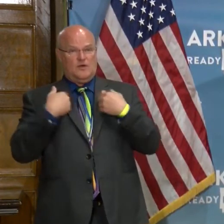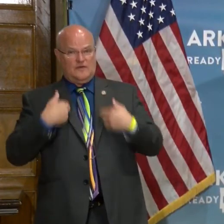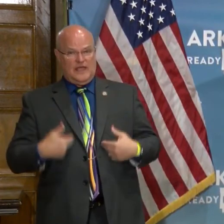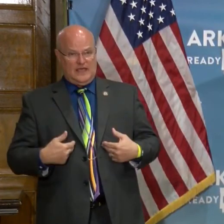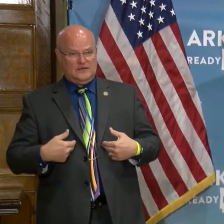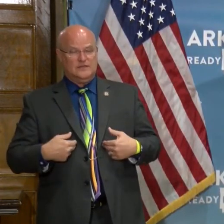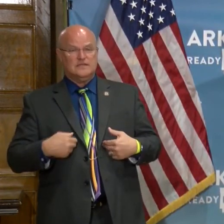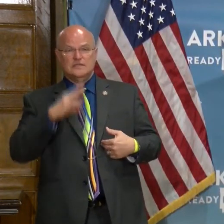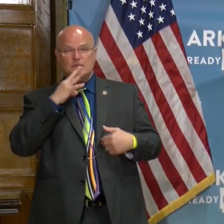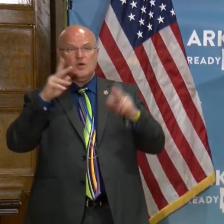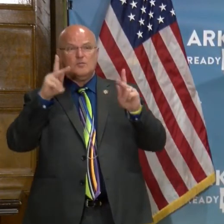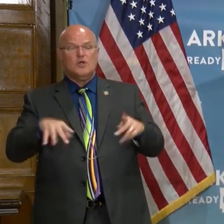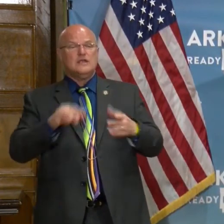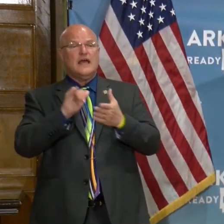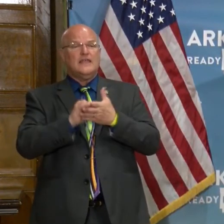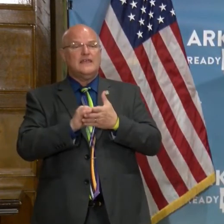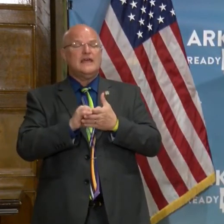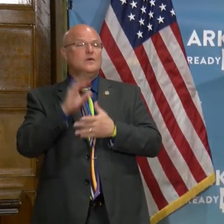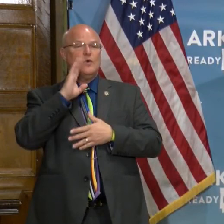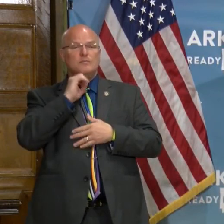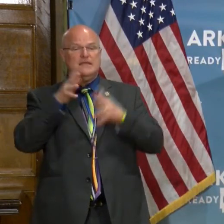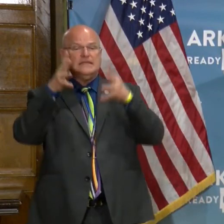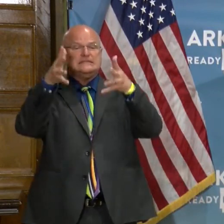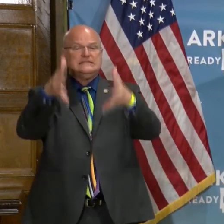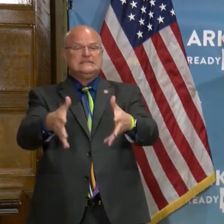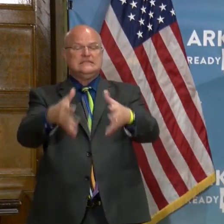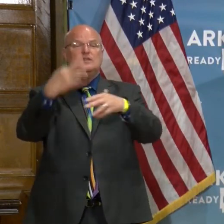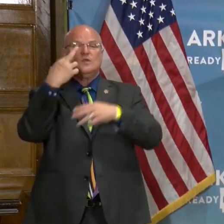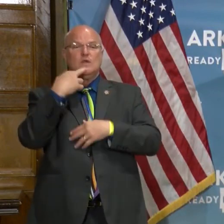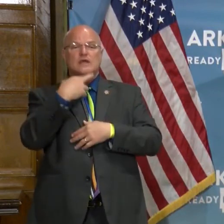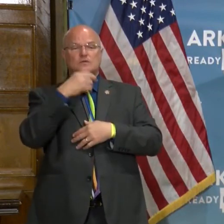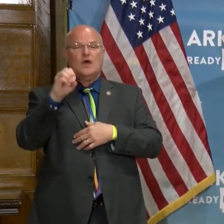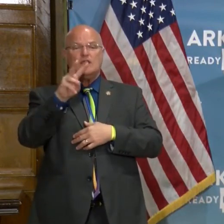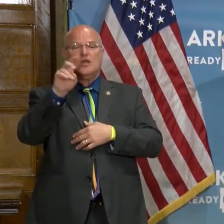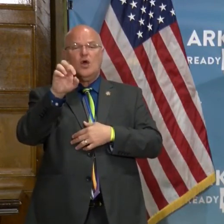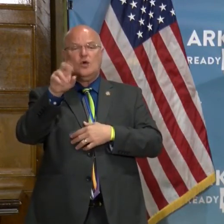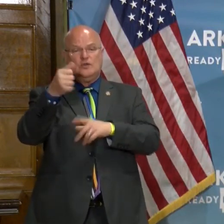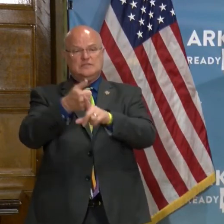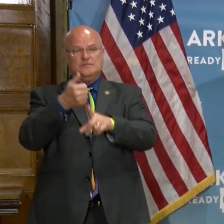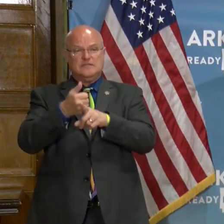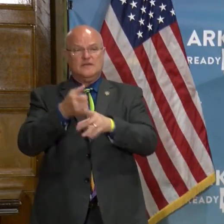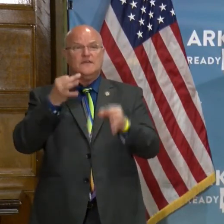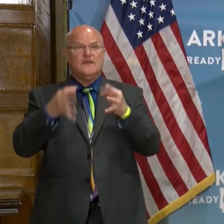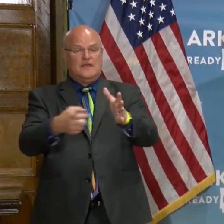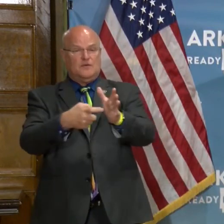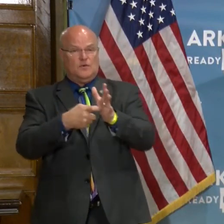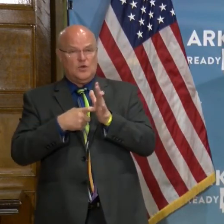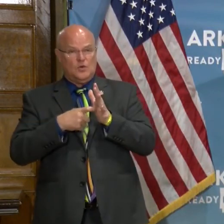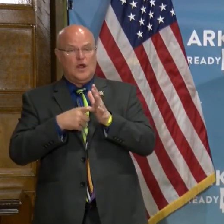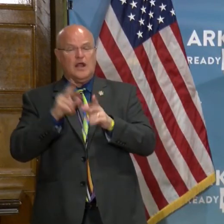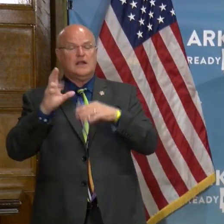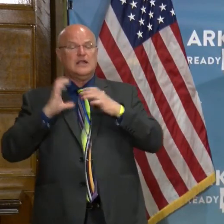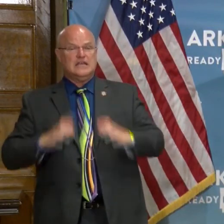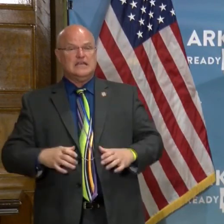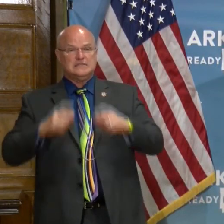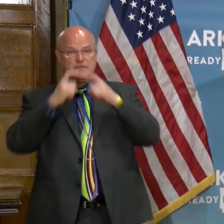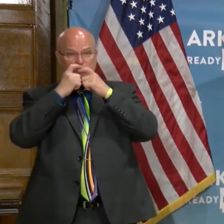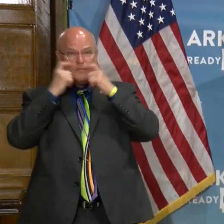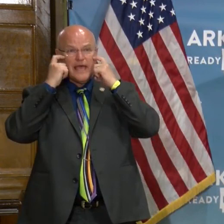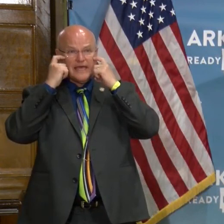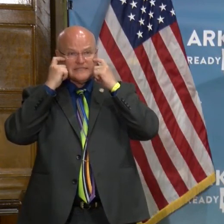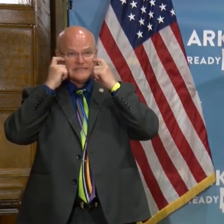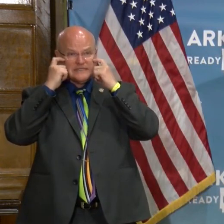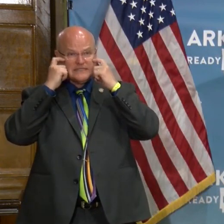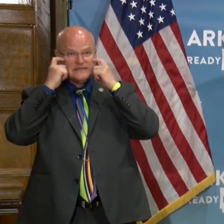Health spokesperson that it would be left up to restaurant owners if they would require customers to